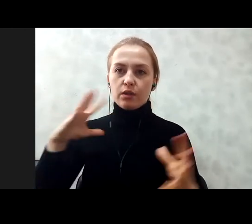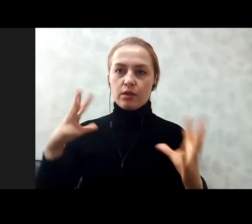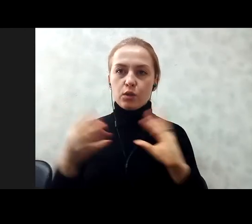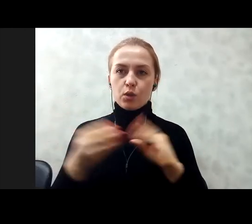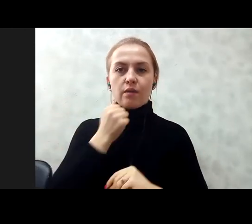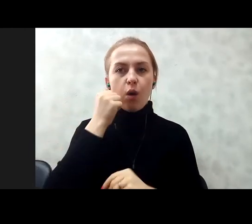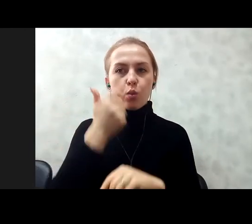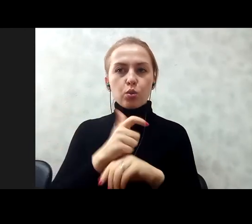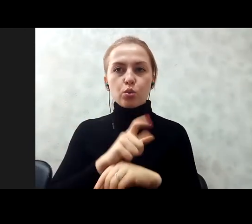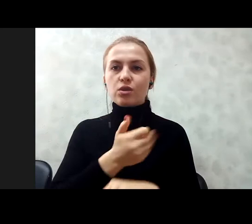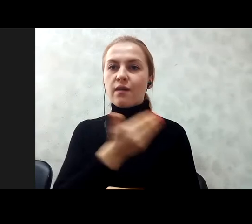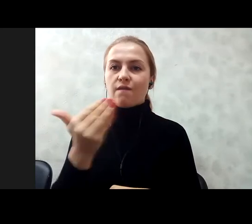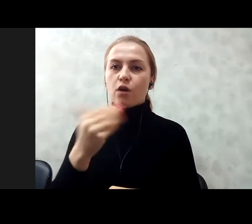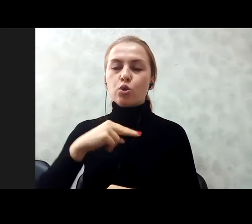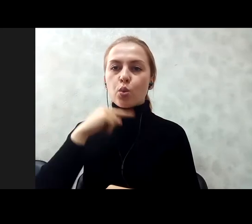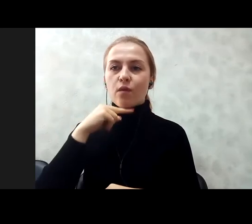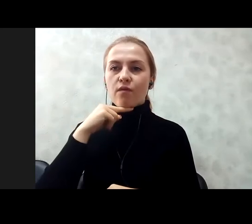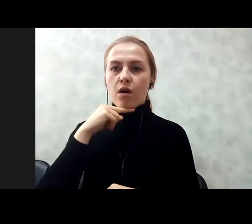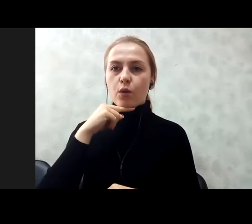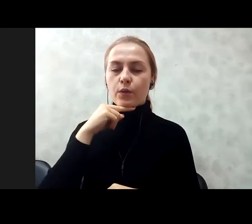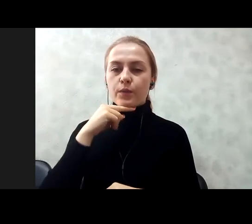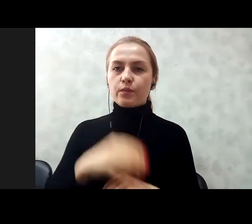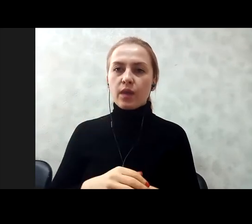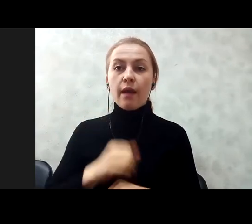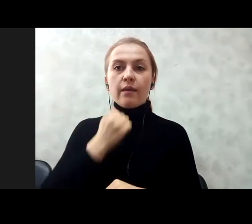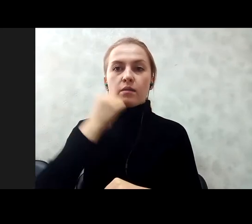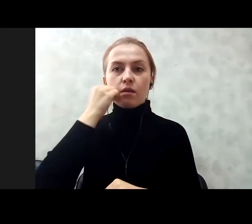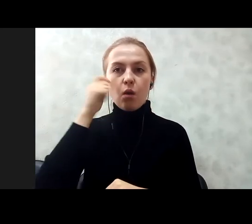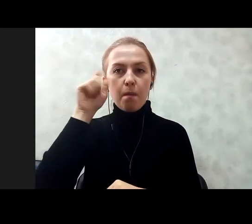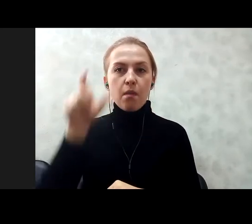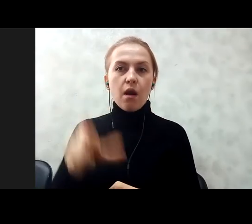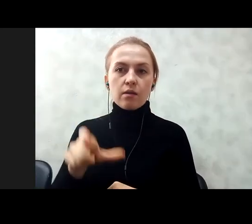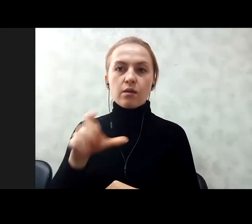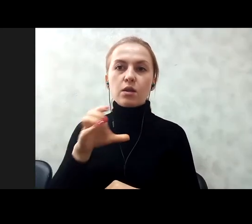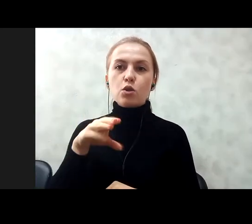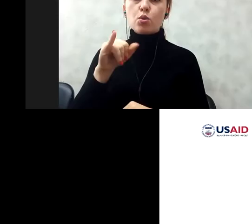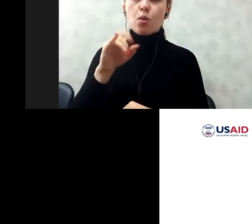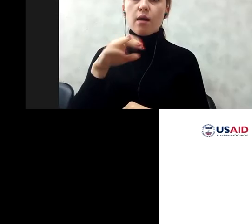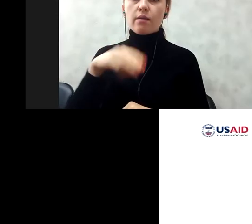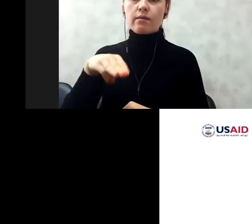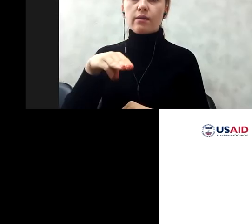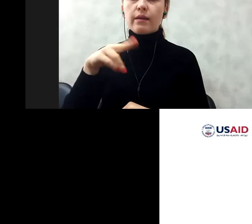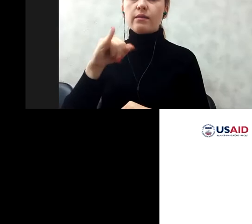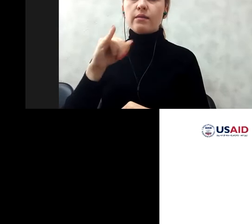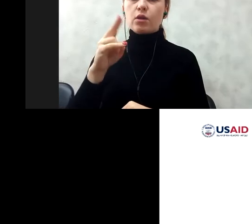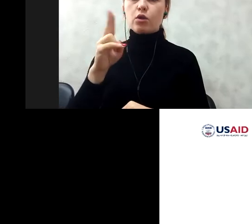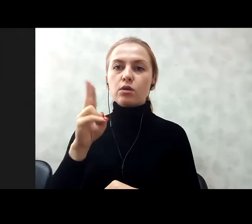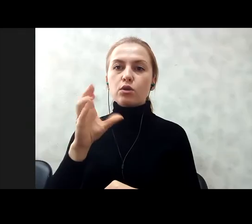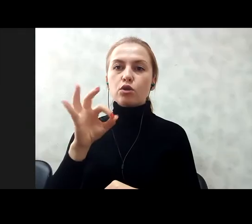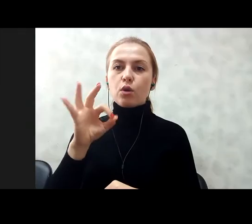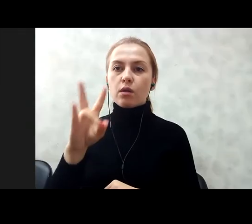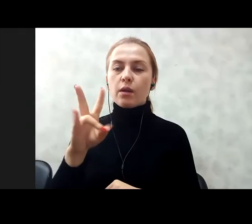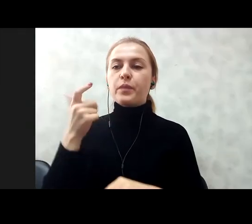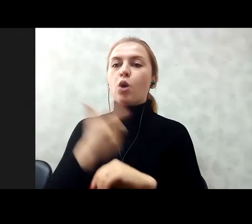Thank you very much, Stuart Dixon. That was very encouraging to hear that you were able to monitor the election, and thanks for the efforts